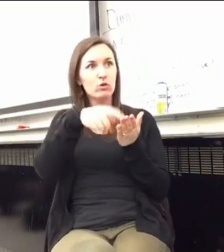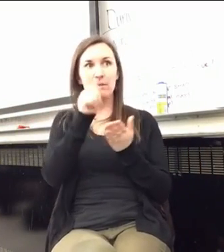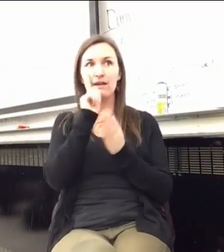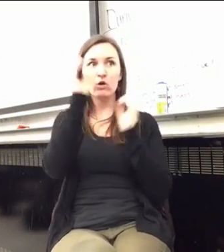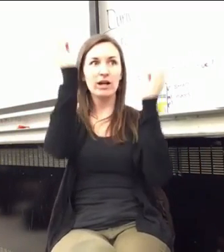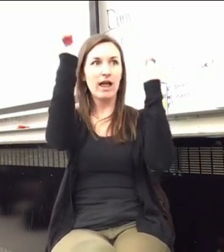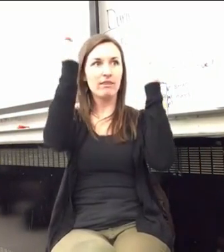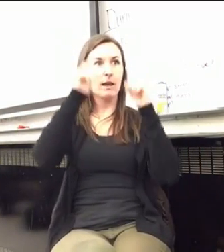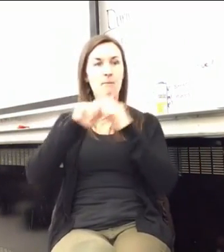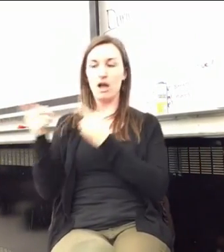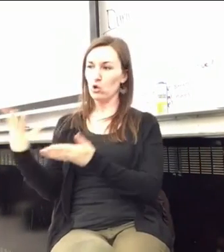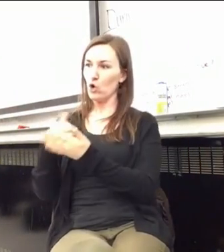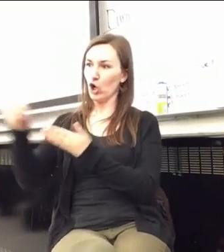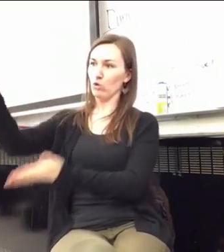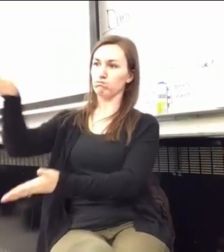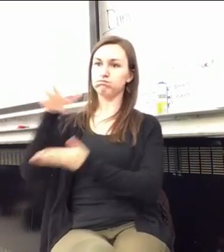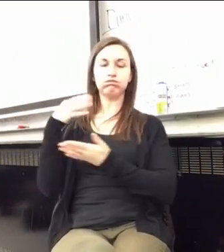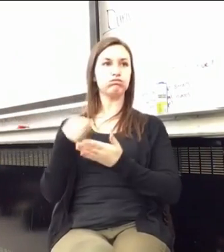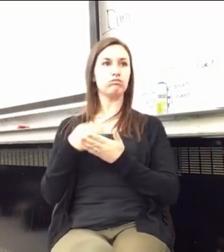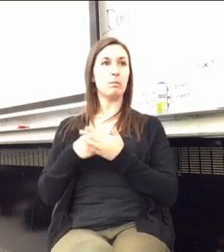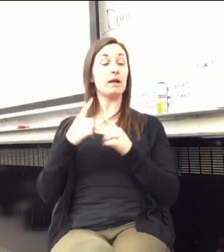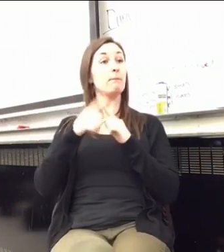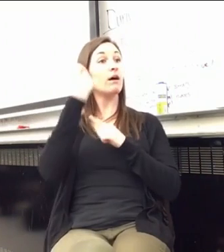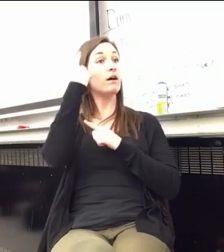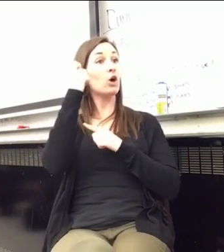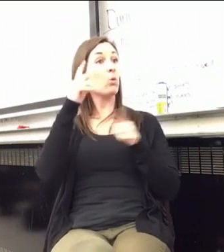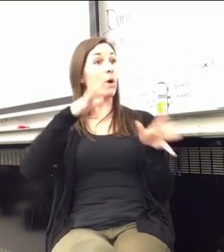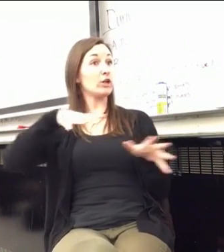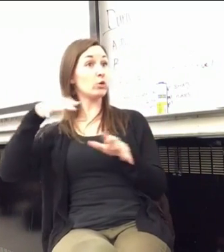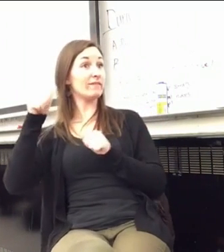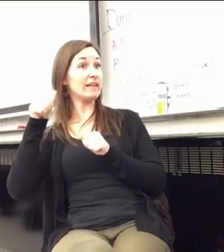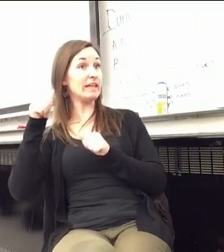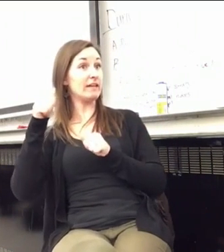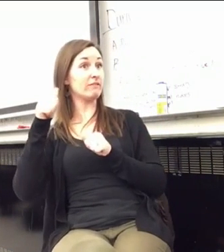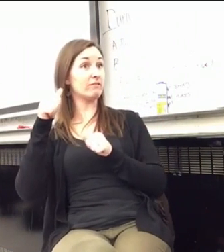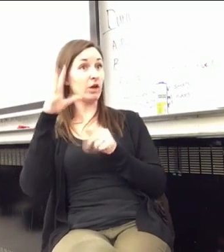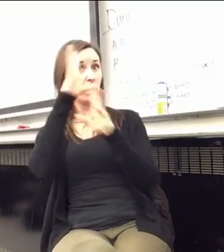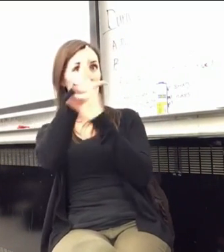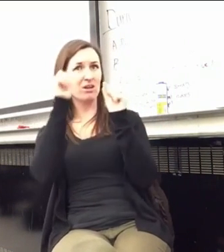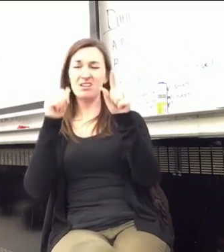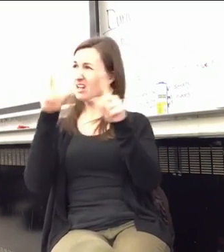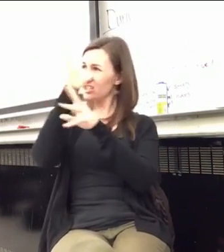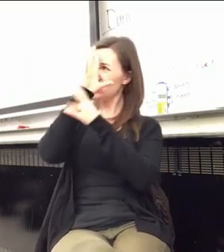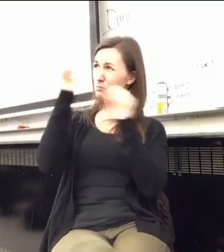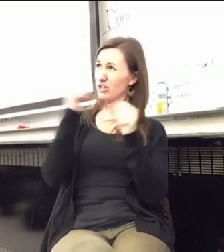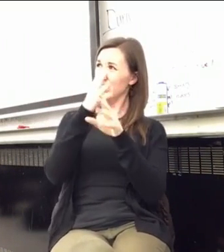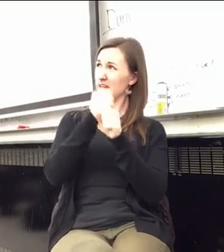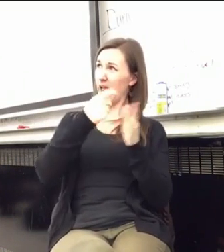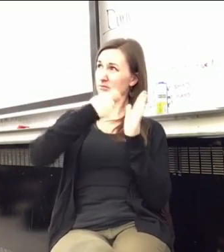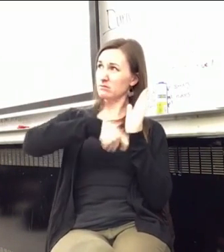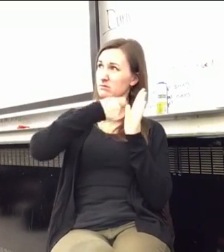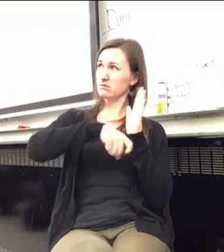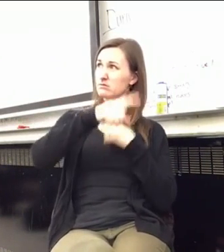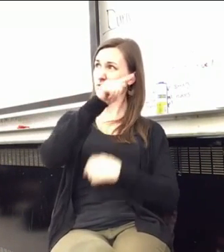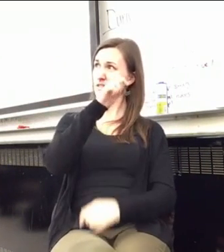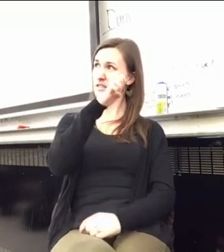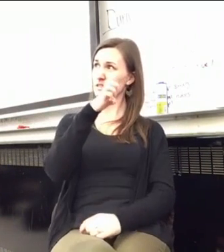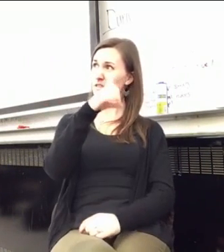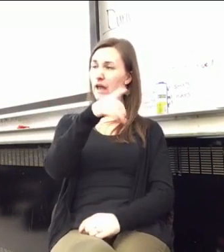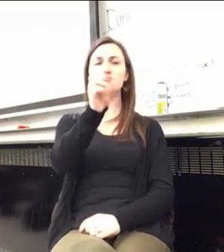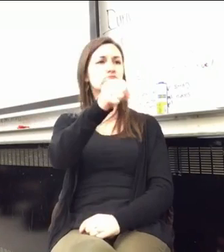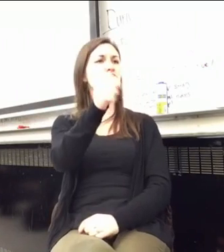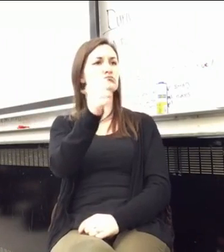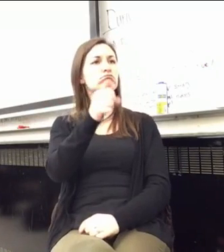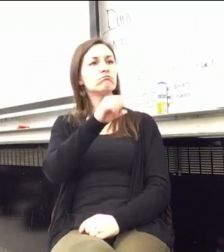You make a ton of money. Then when you leave the presidency, you get a pension. Yes? Does the president get taxed? Yeah, everybody gets income